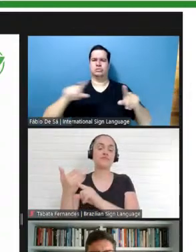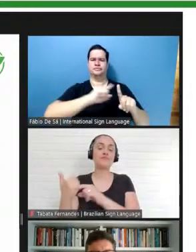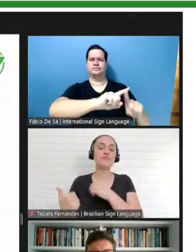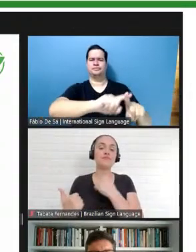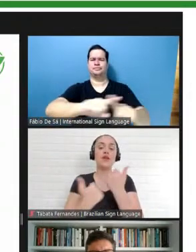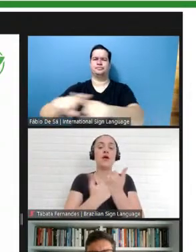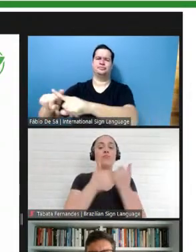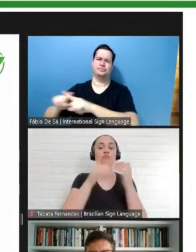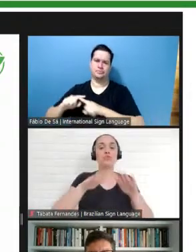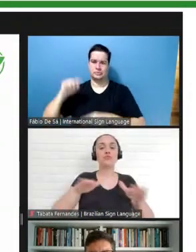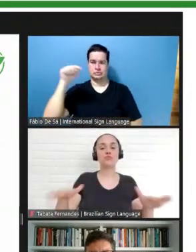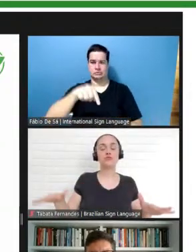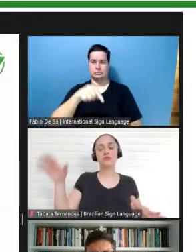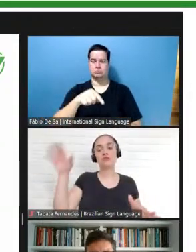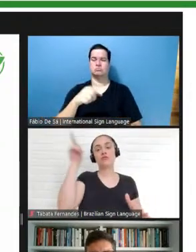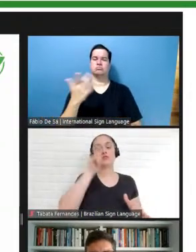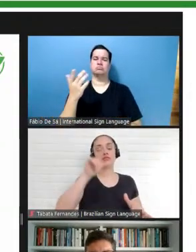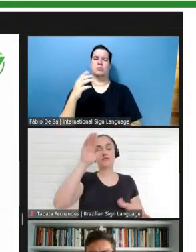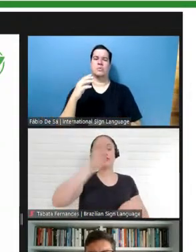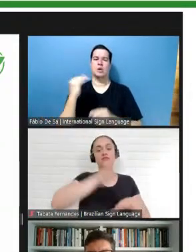anything. Thank you.